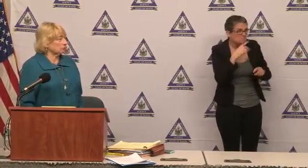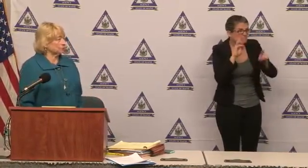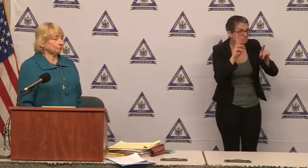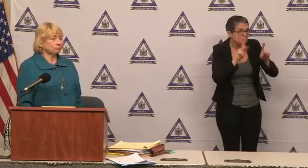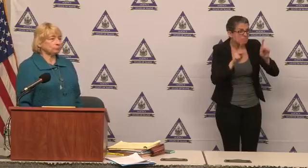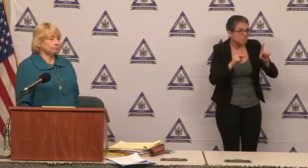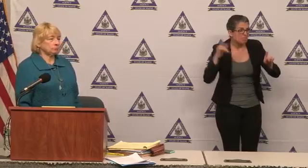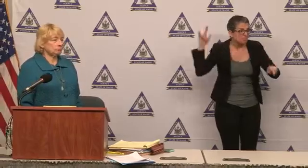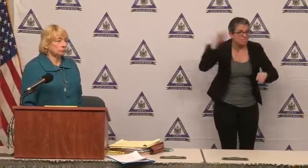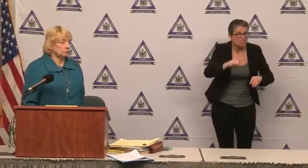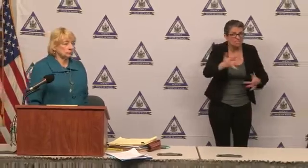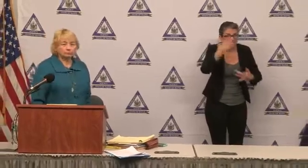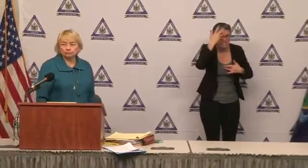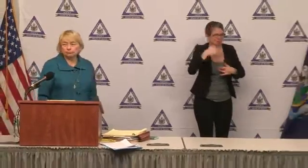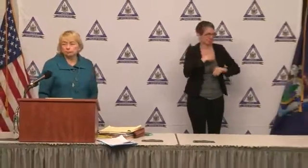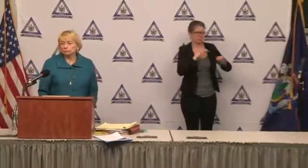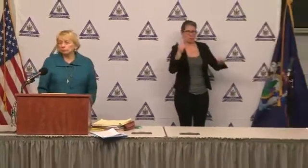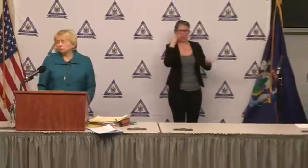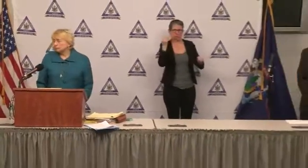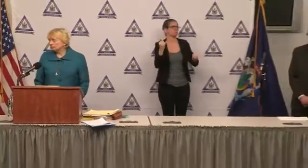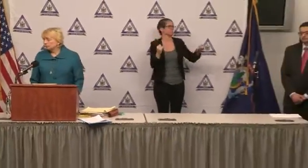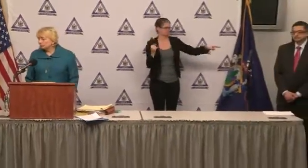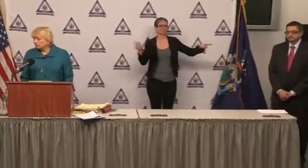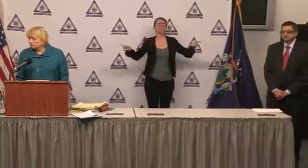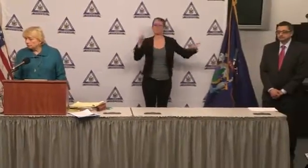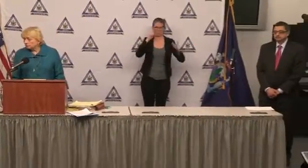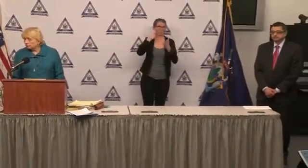action. Great.